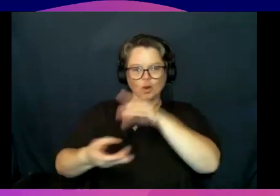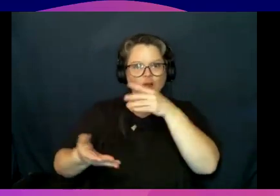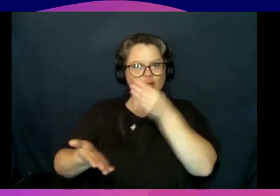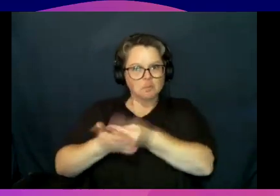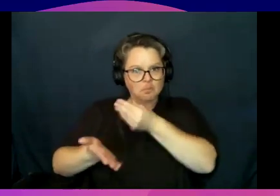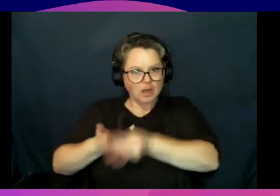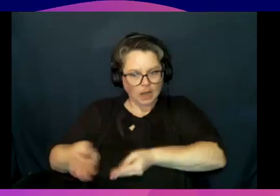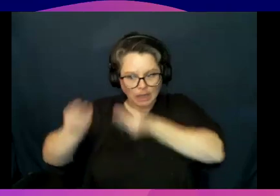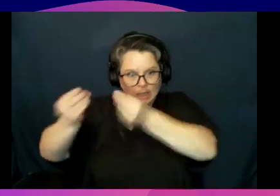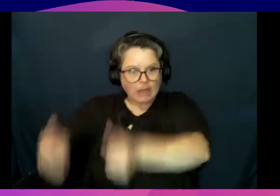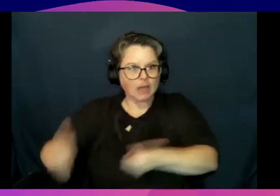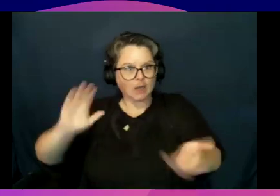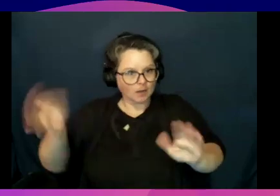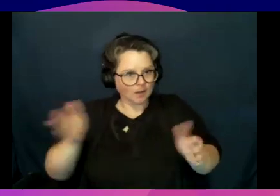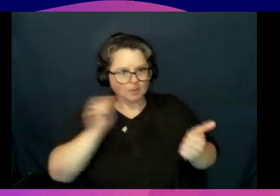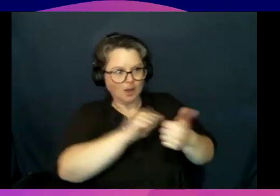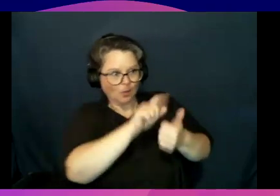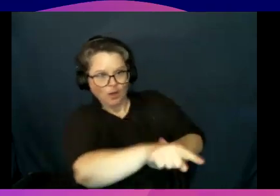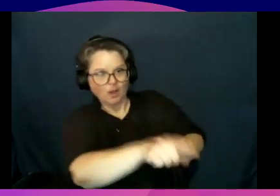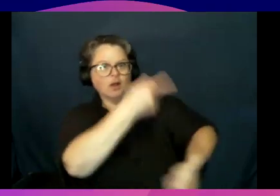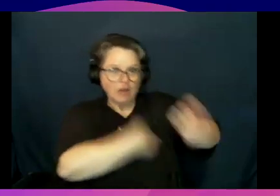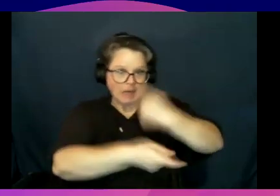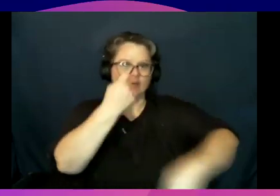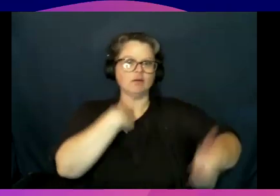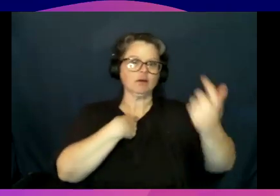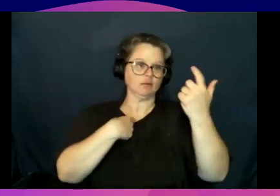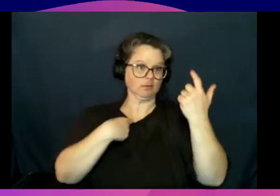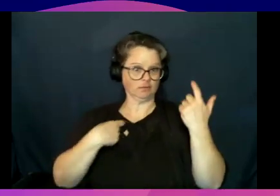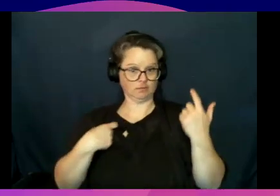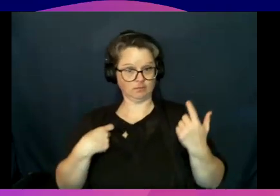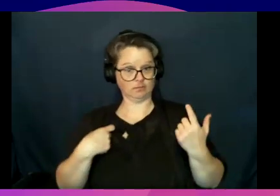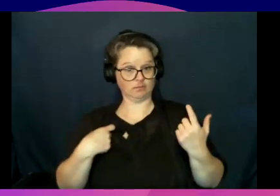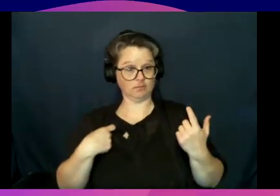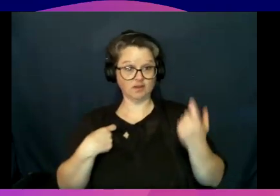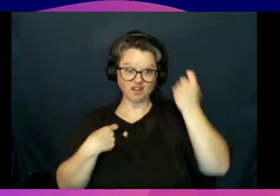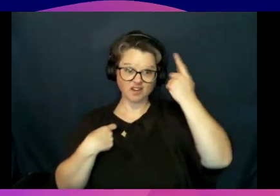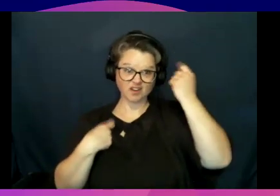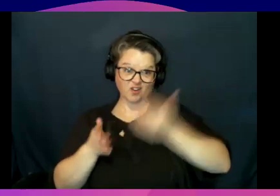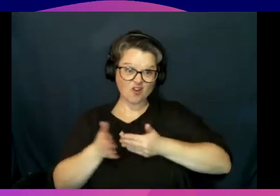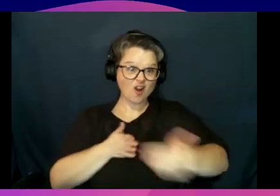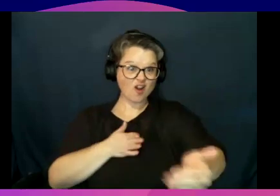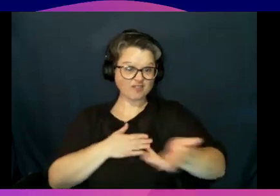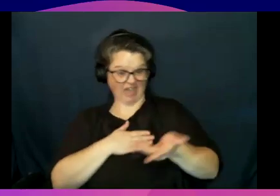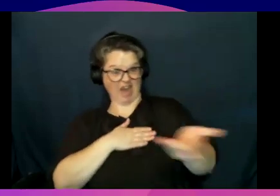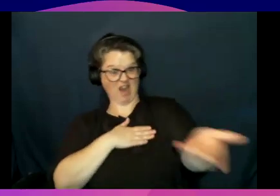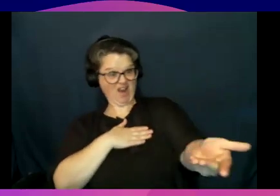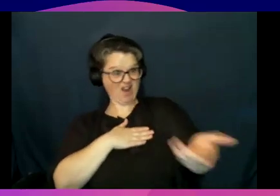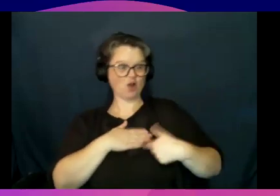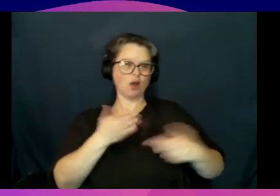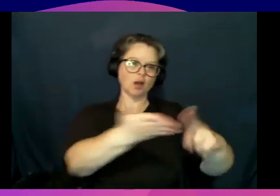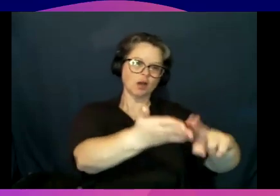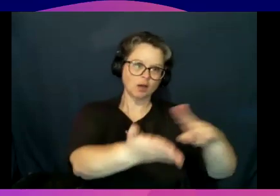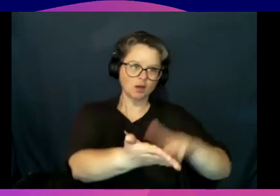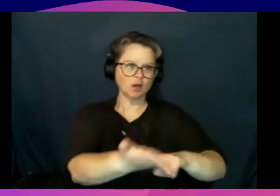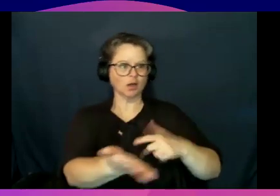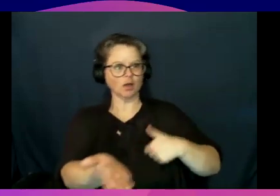interviewing, contract negotiation, all of that stuff. It's a lot of management time and resources. And if there was even a